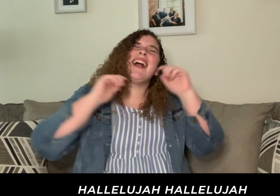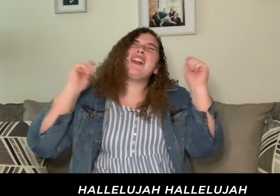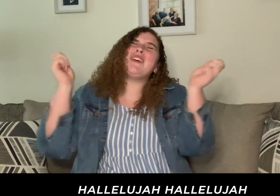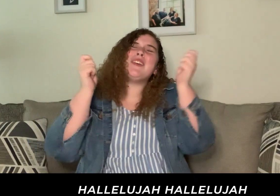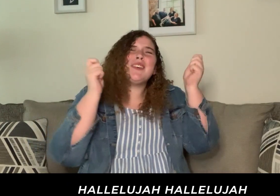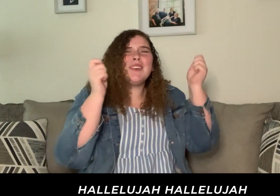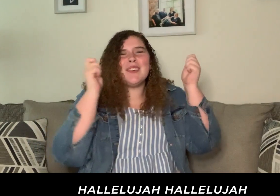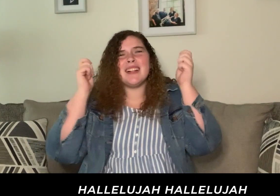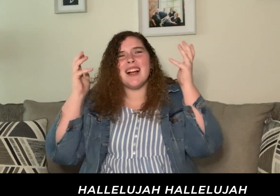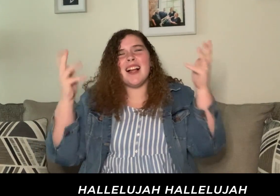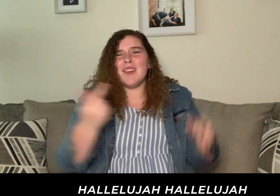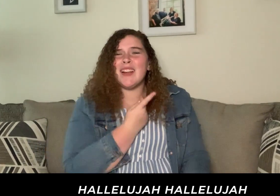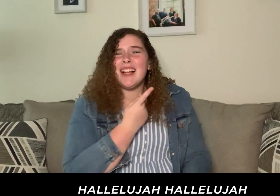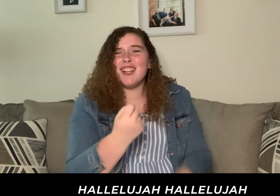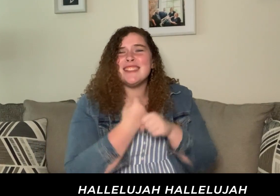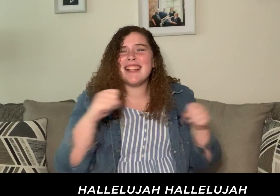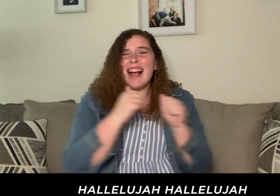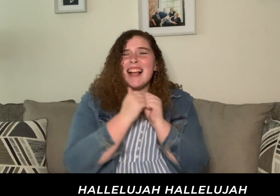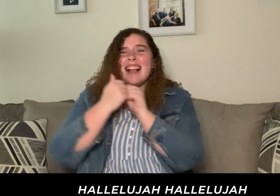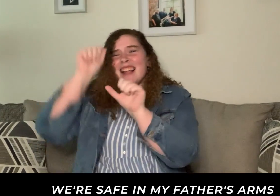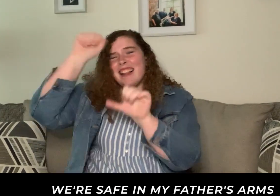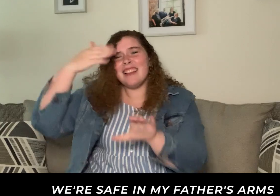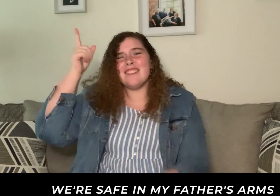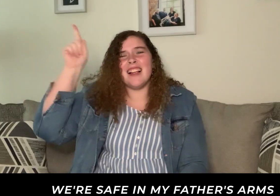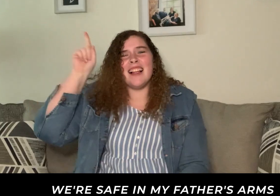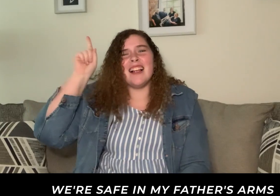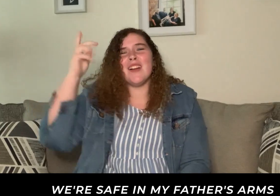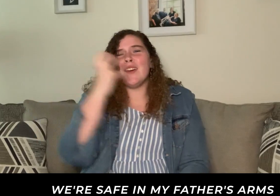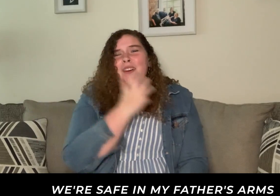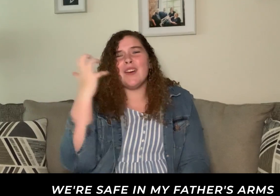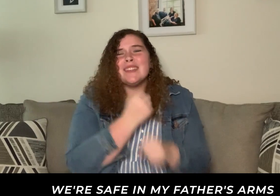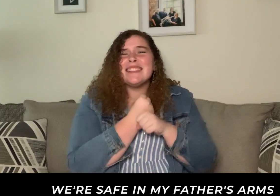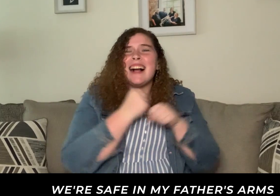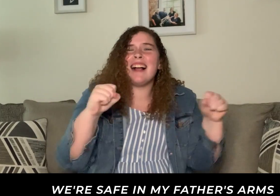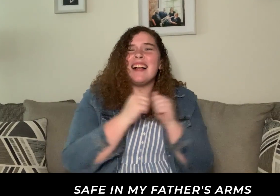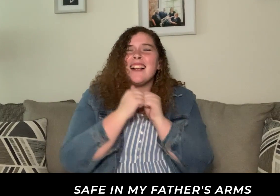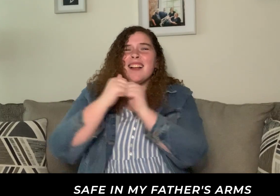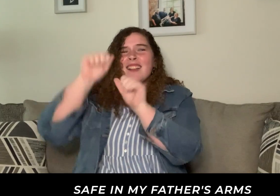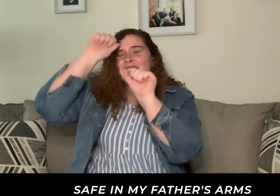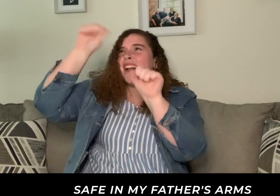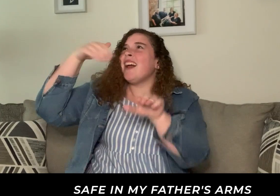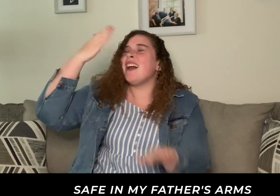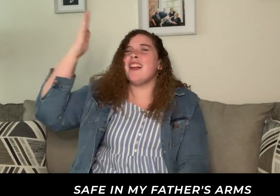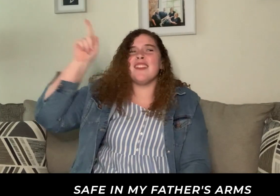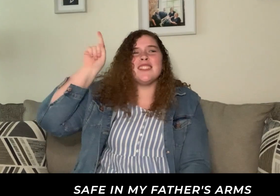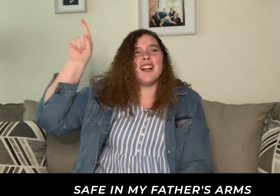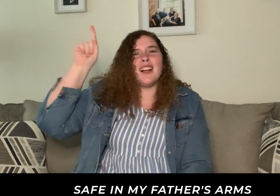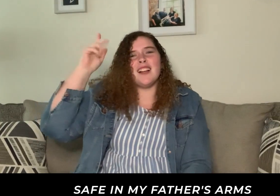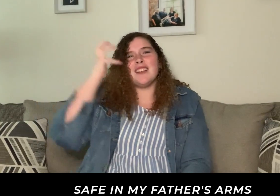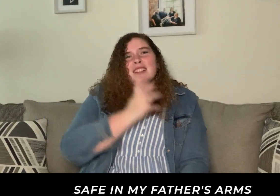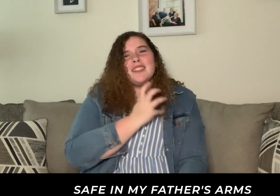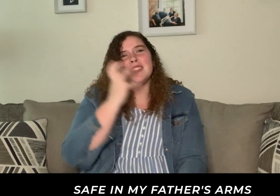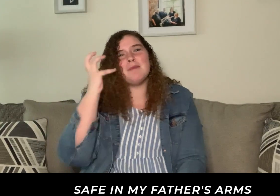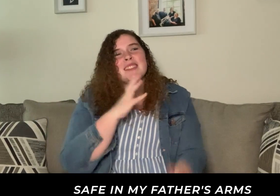hallelujah We're safe in our father's arms Safe in our